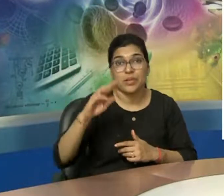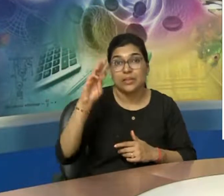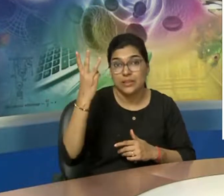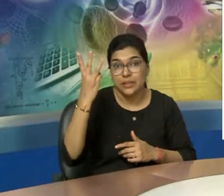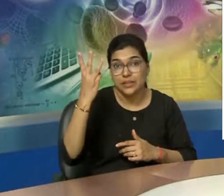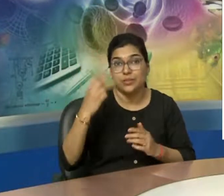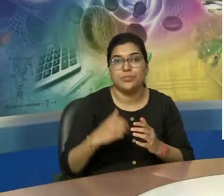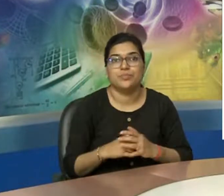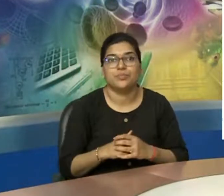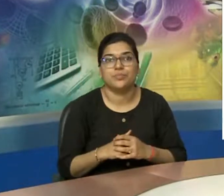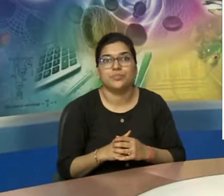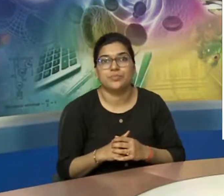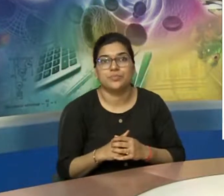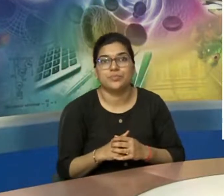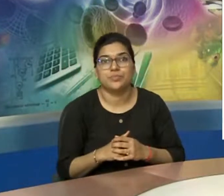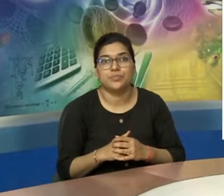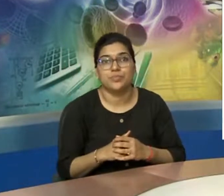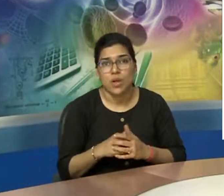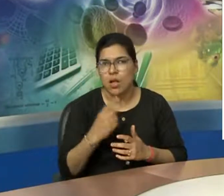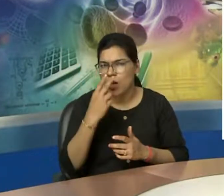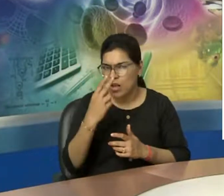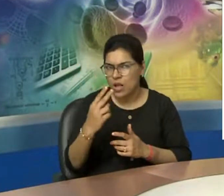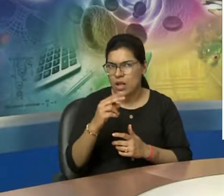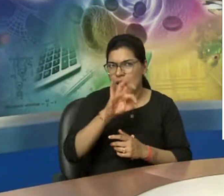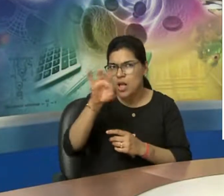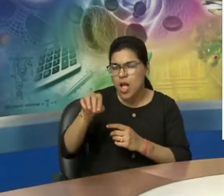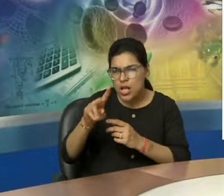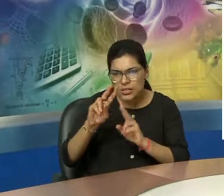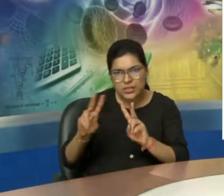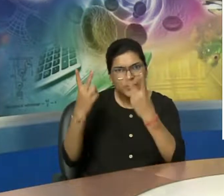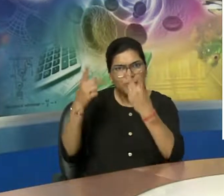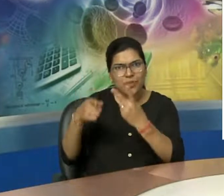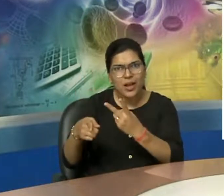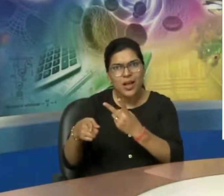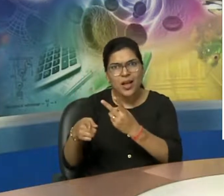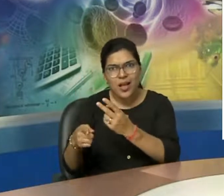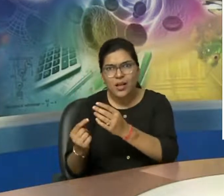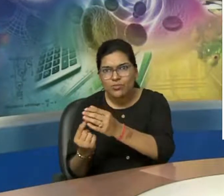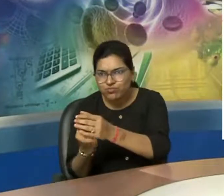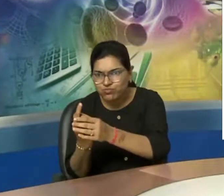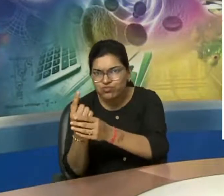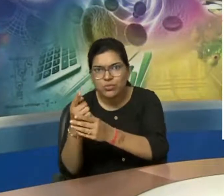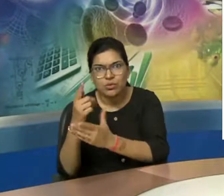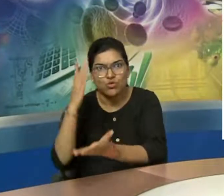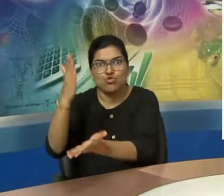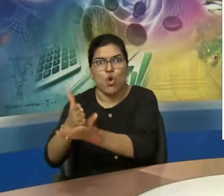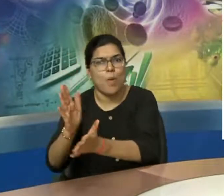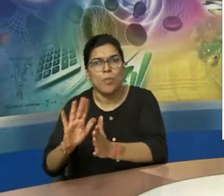And also, the competition and natural selection determines